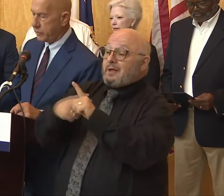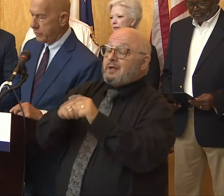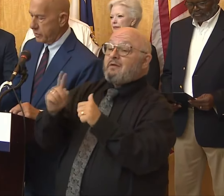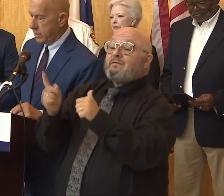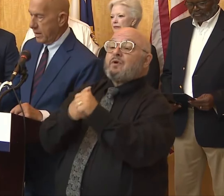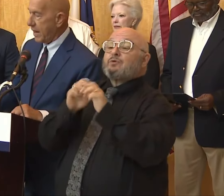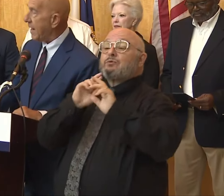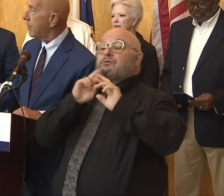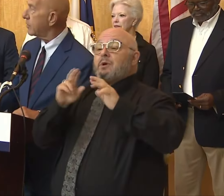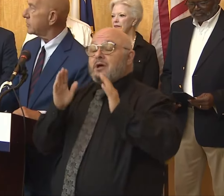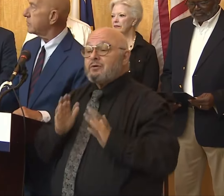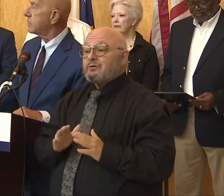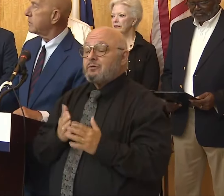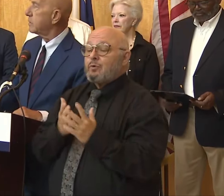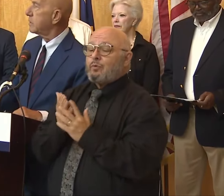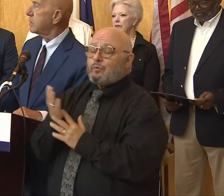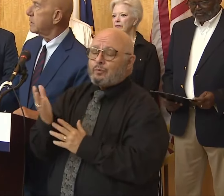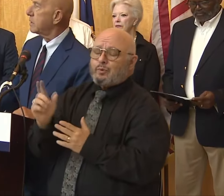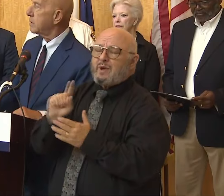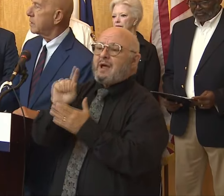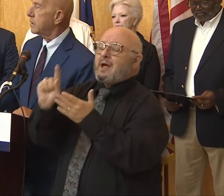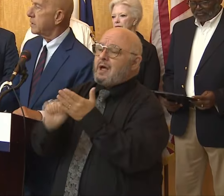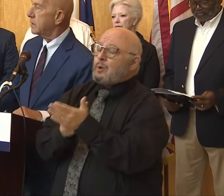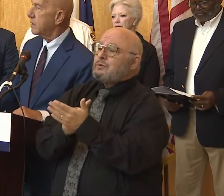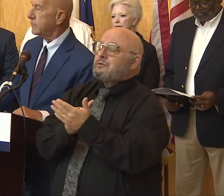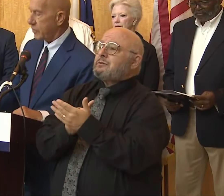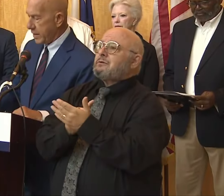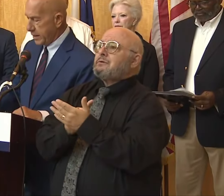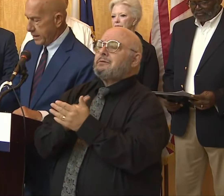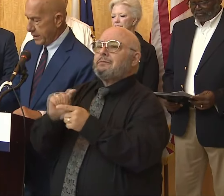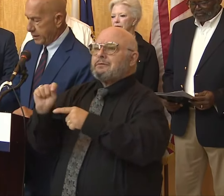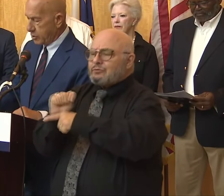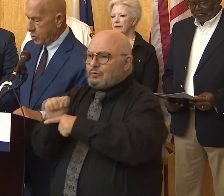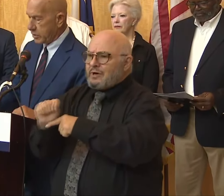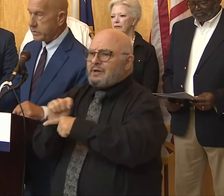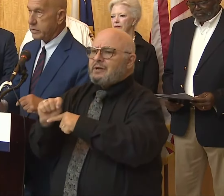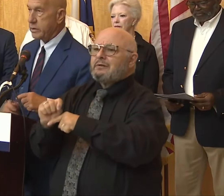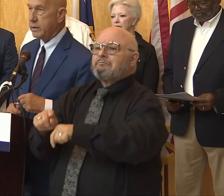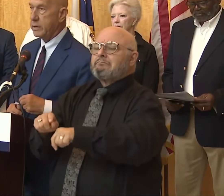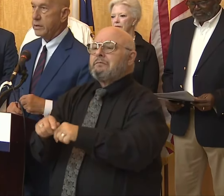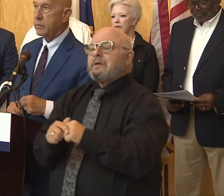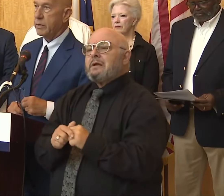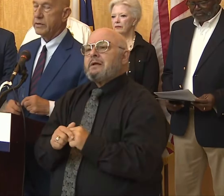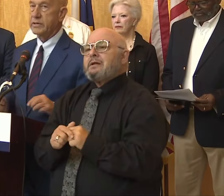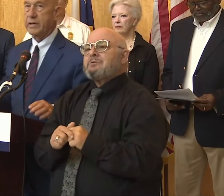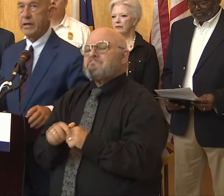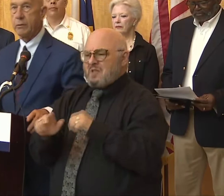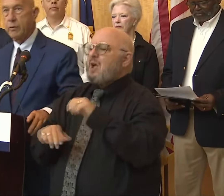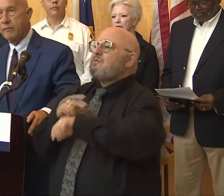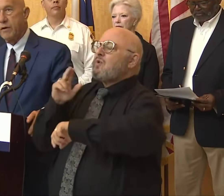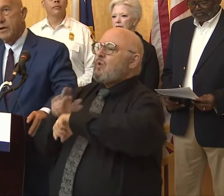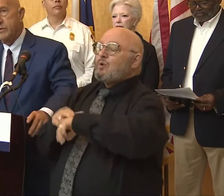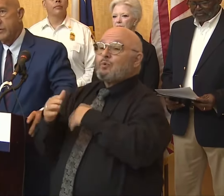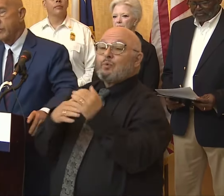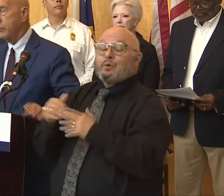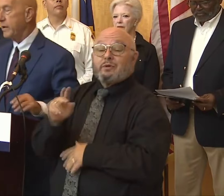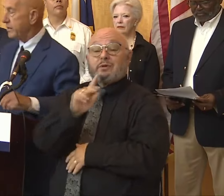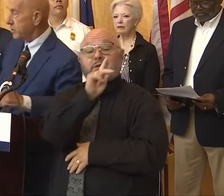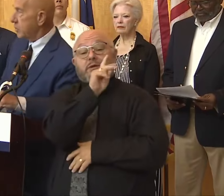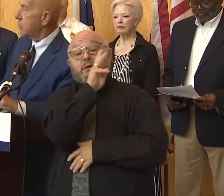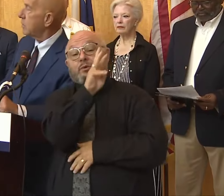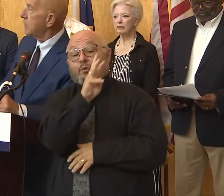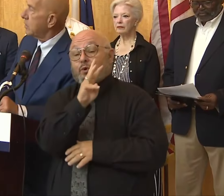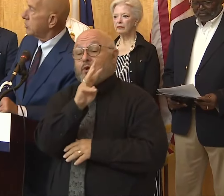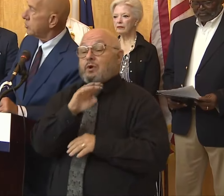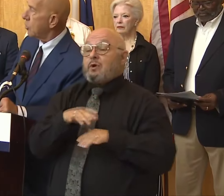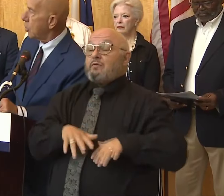going through hours of training, and of course, whether it's the Kingwood flood or the